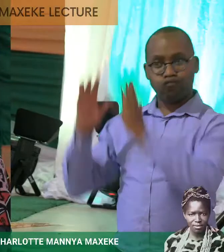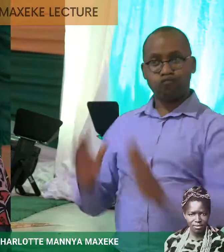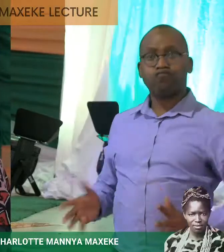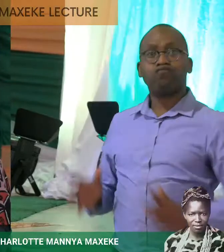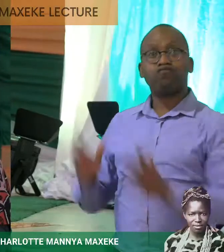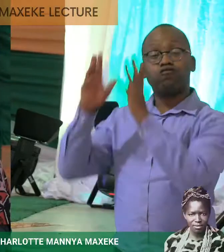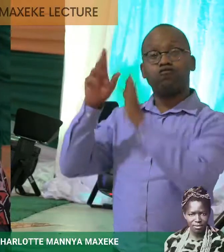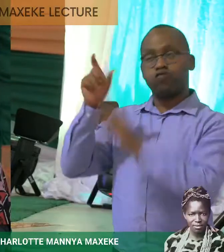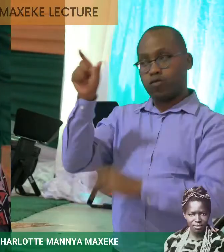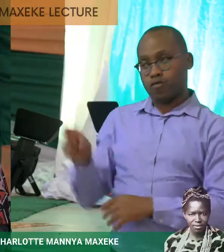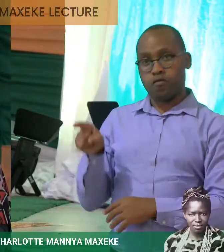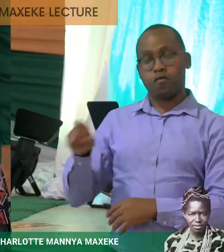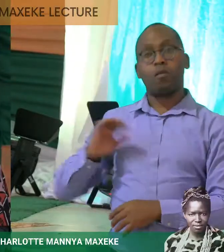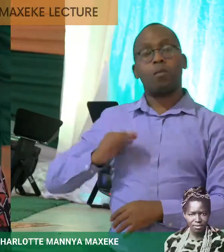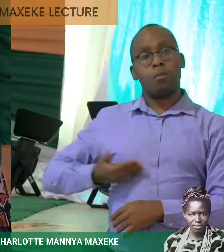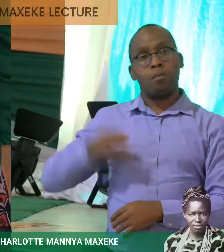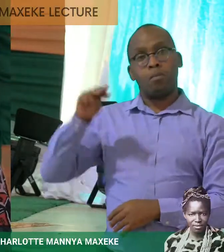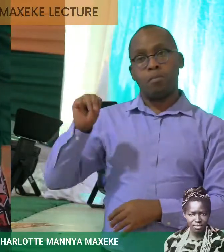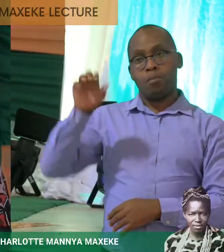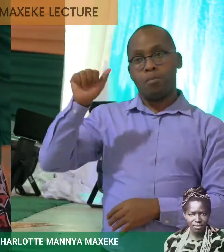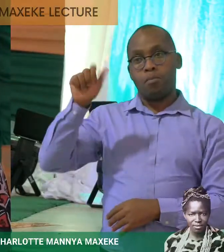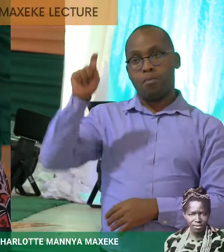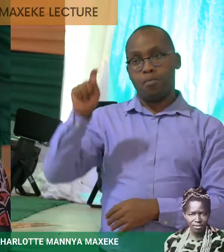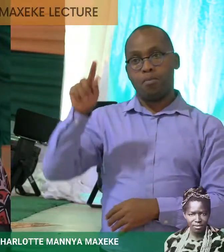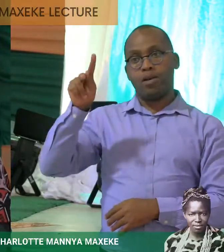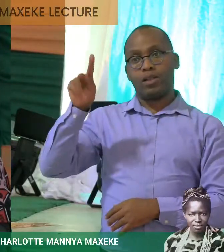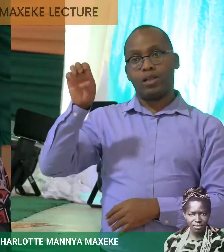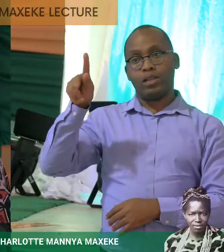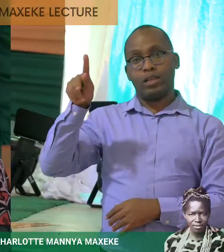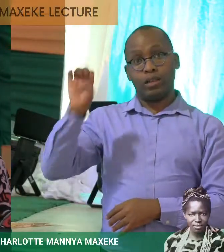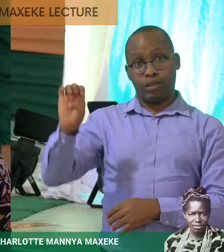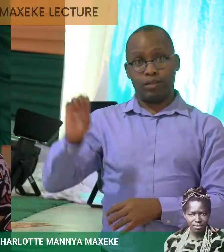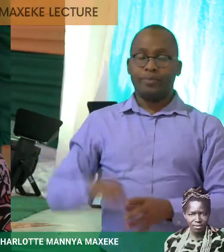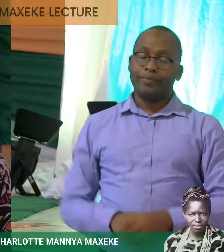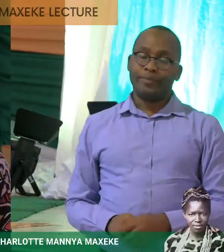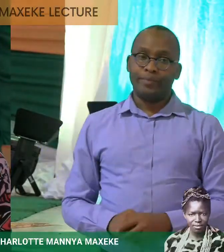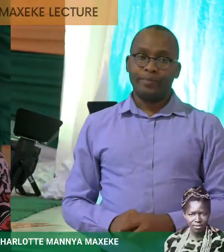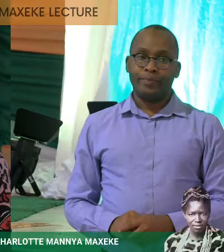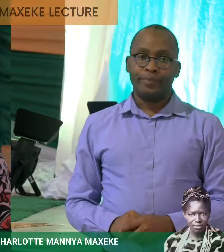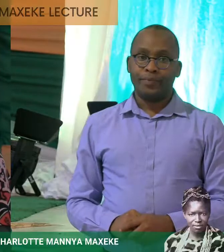year of Charlotte Manya Maxeke.